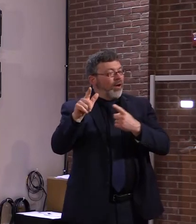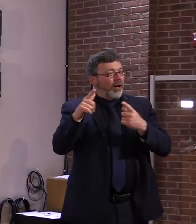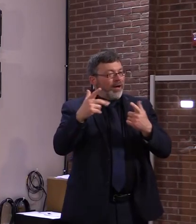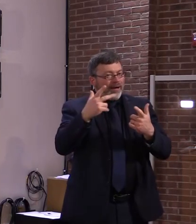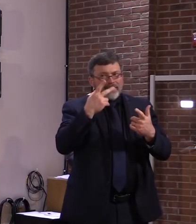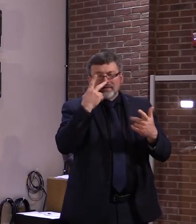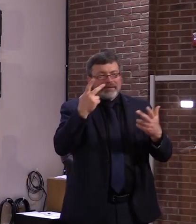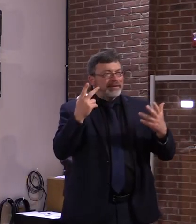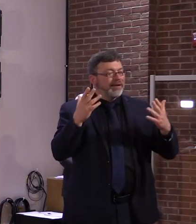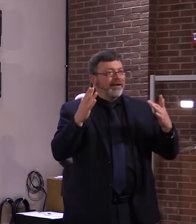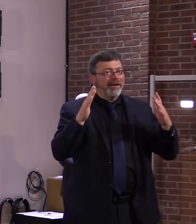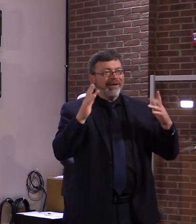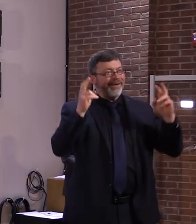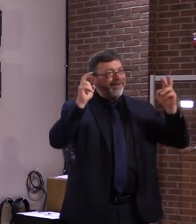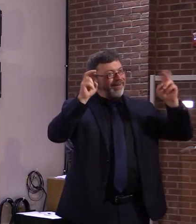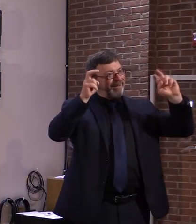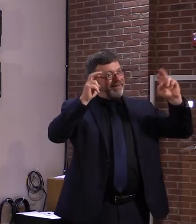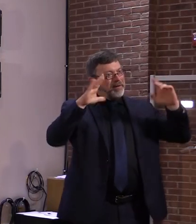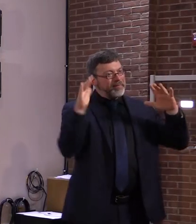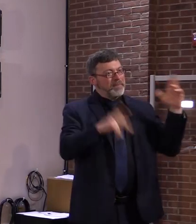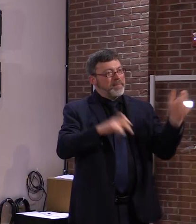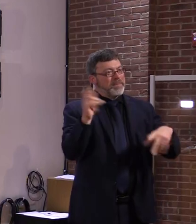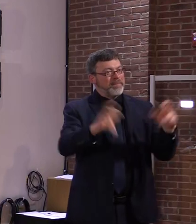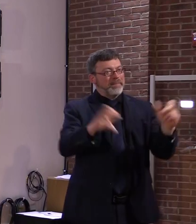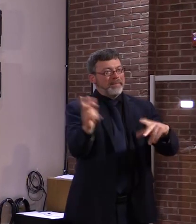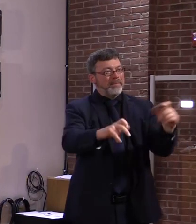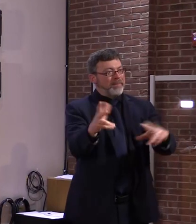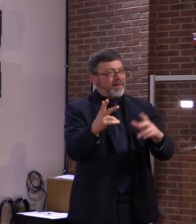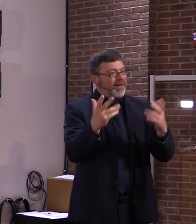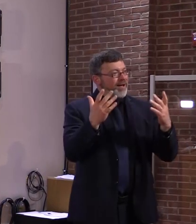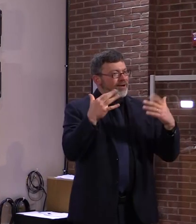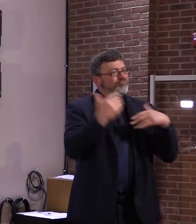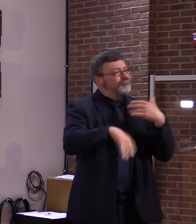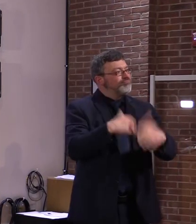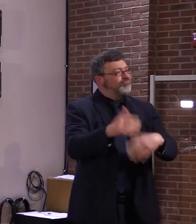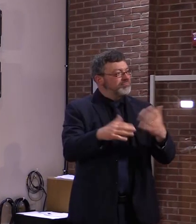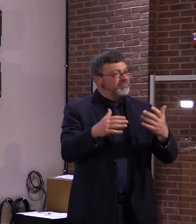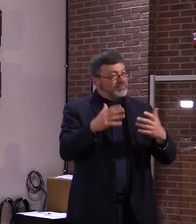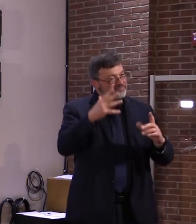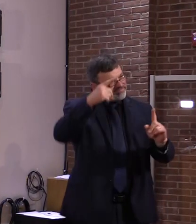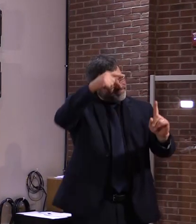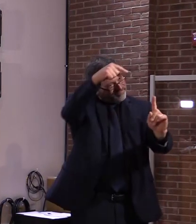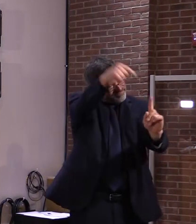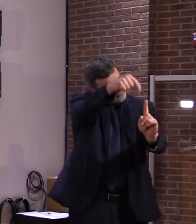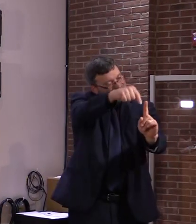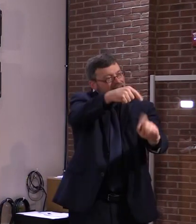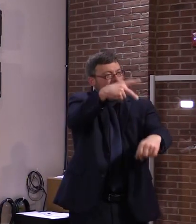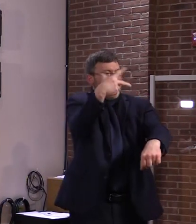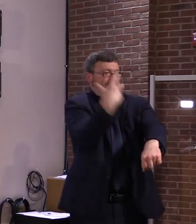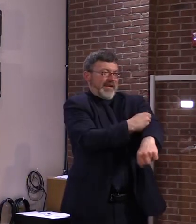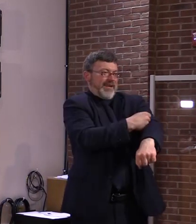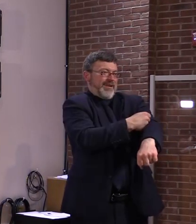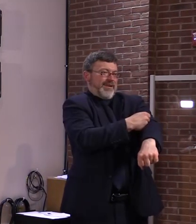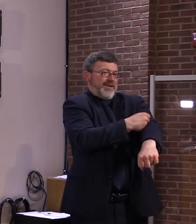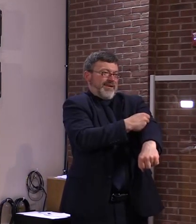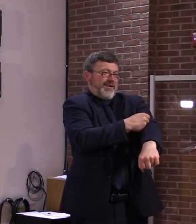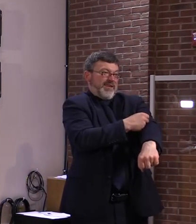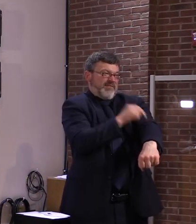vaccinated will mean even more benefits. Vermont will follow the CDC new guideline announced